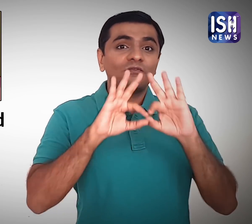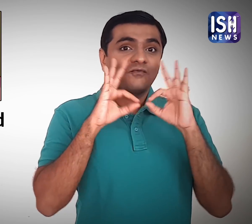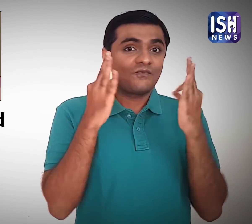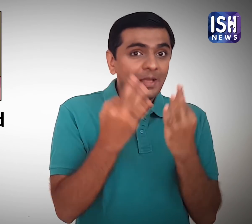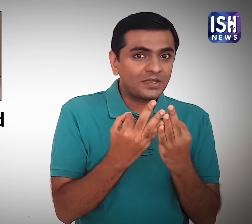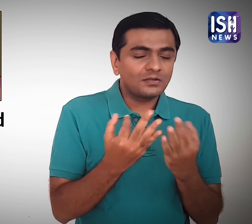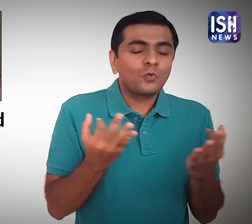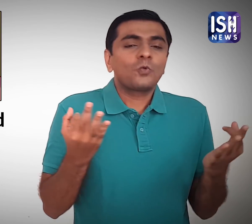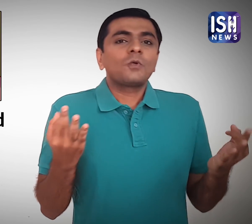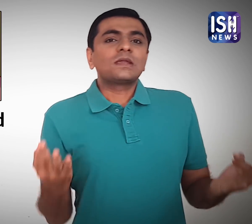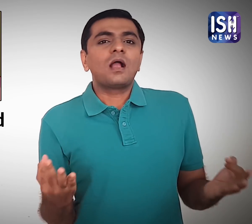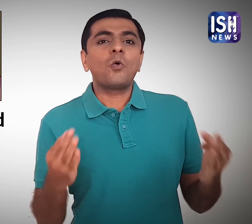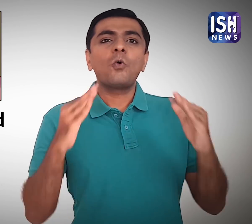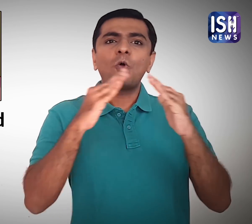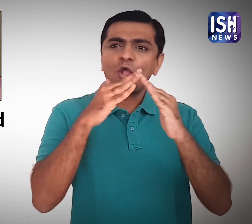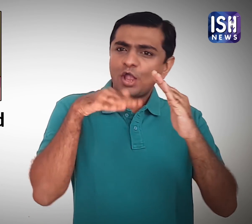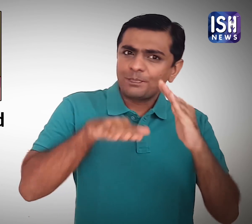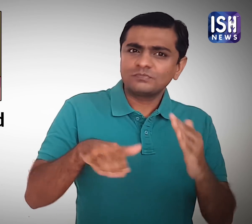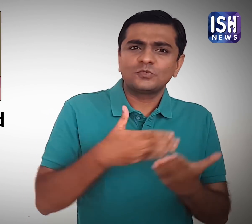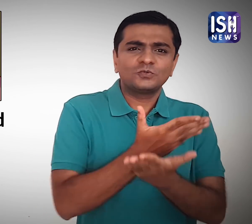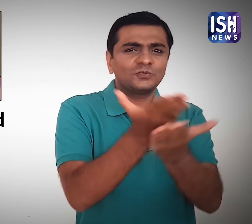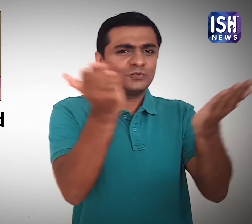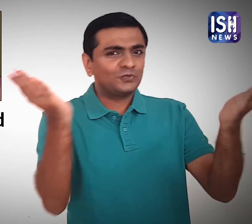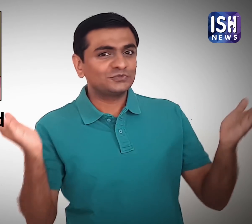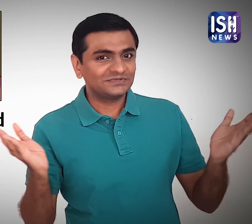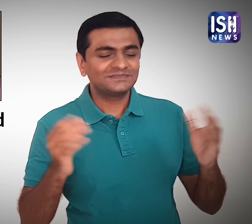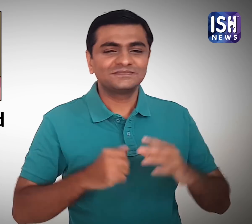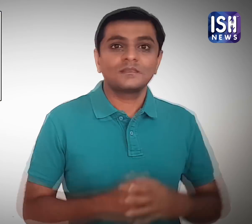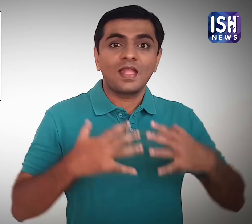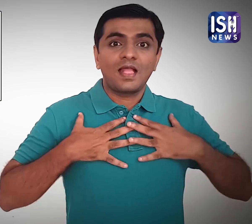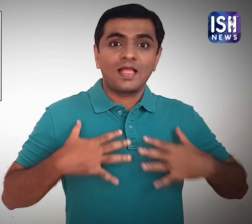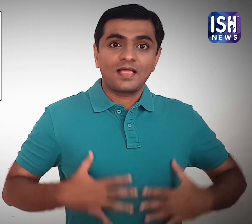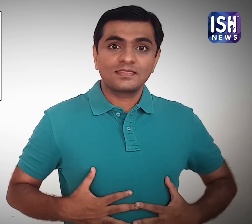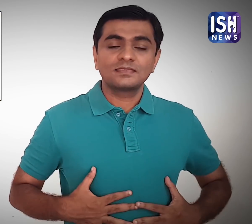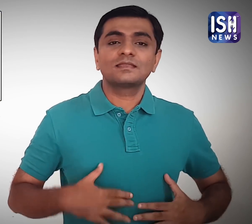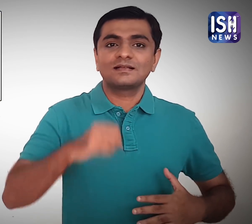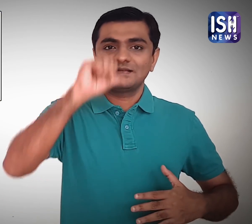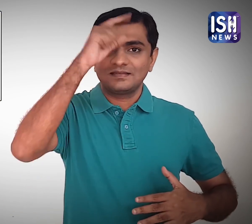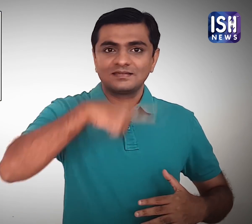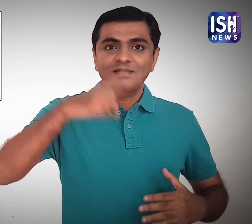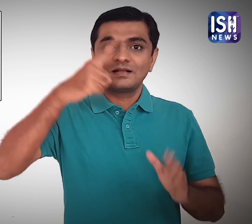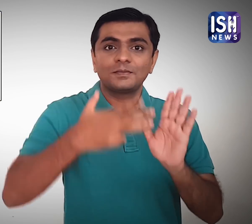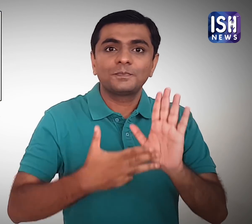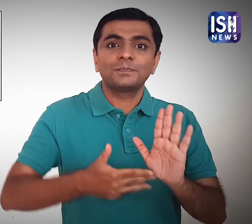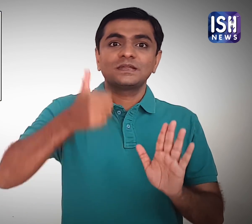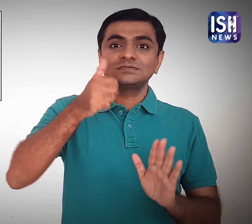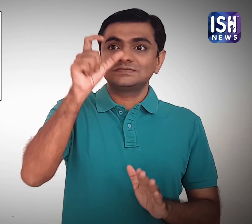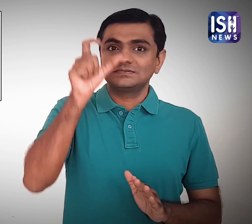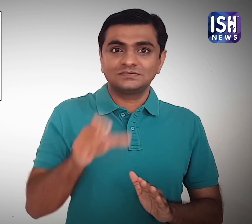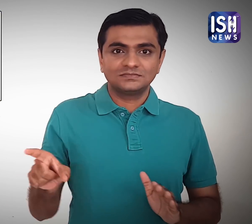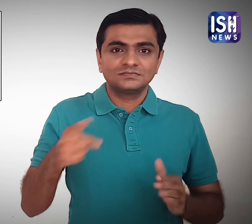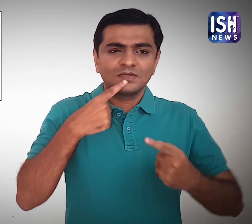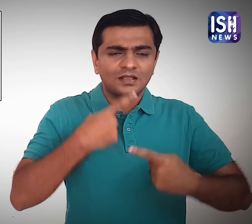is Yoga at Home and Yoga with Family. The Indian Health Ministry said that